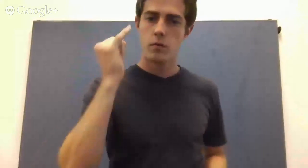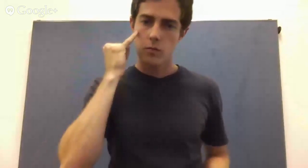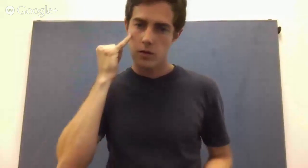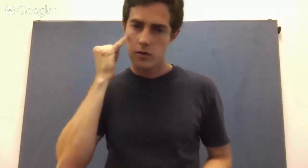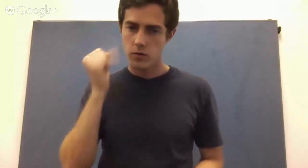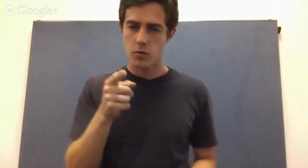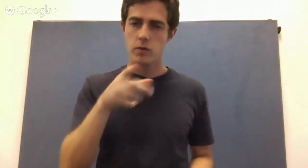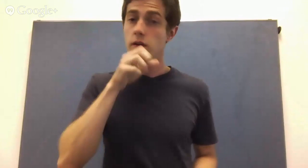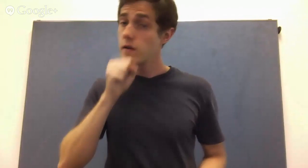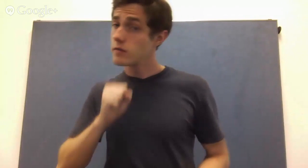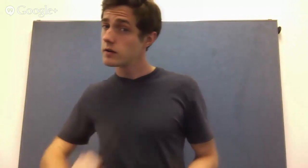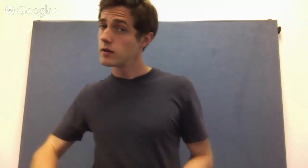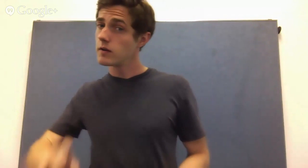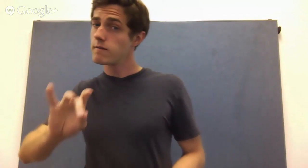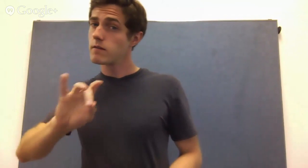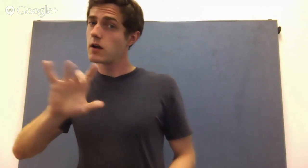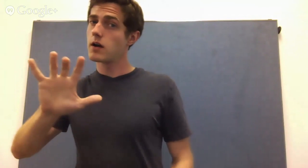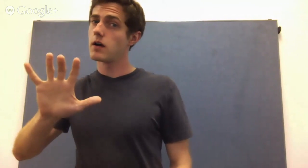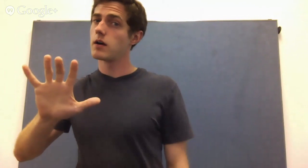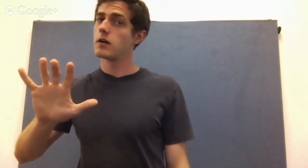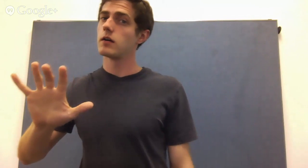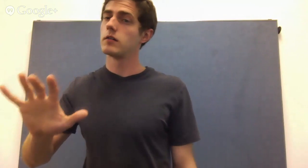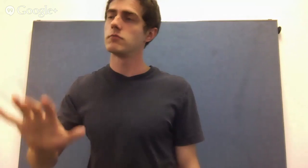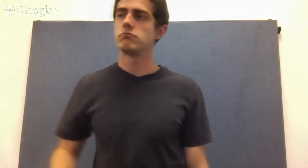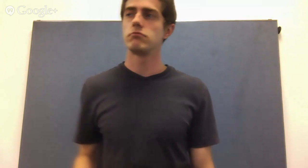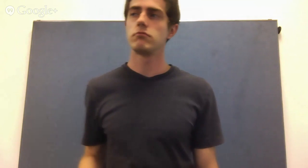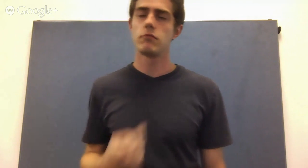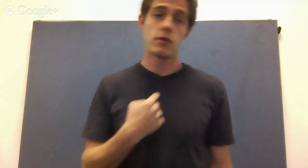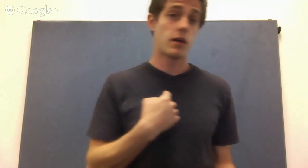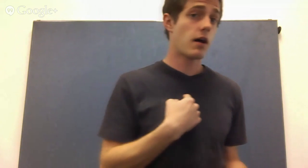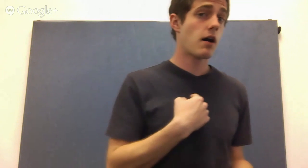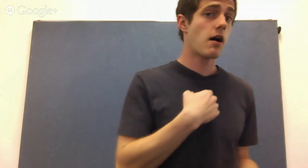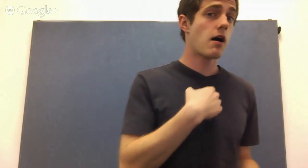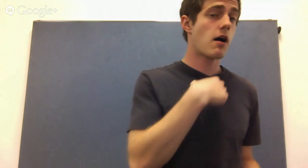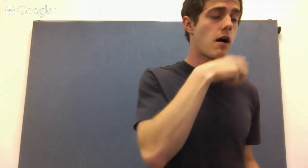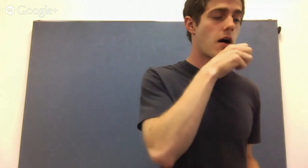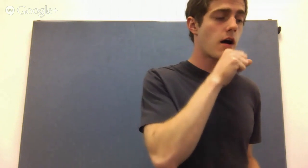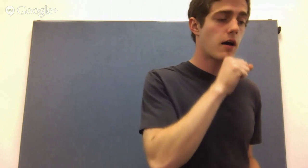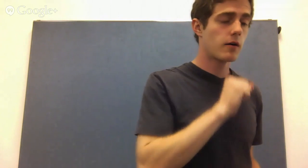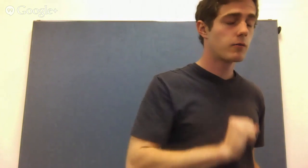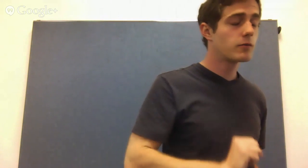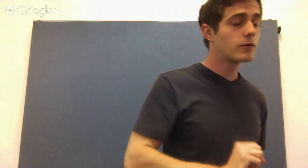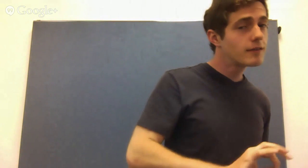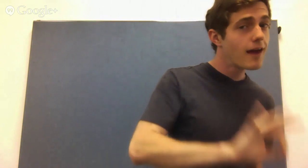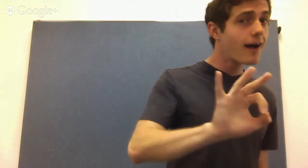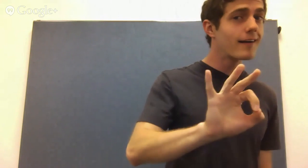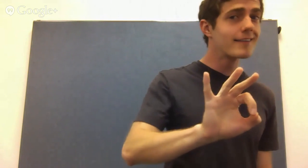What if you were 75 and I were 9?